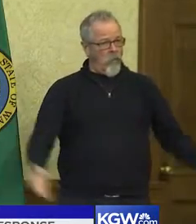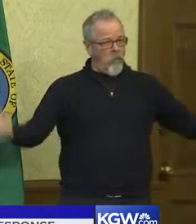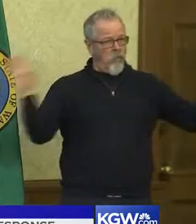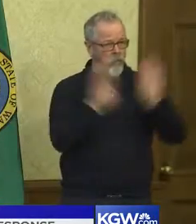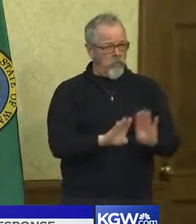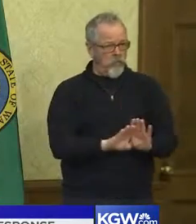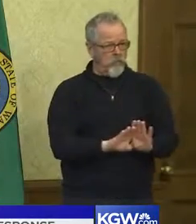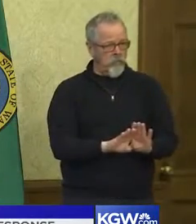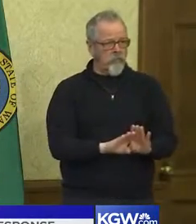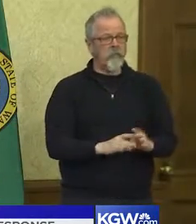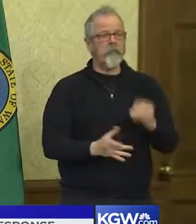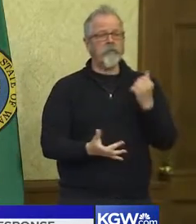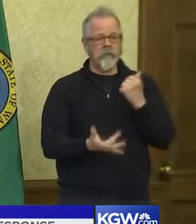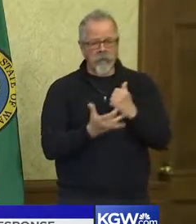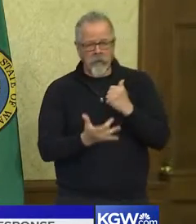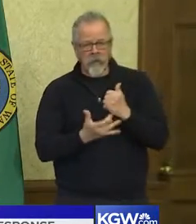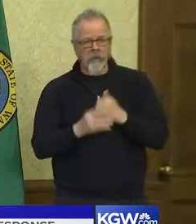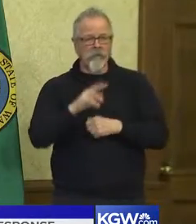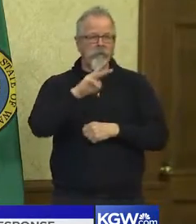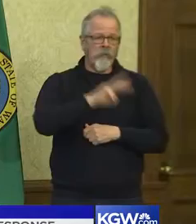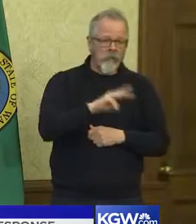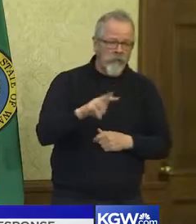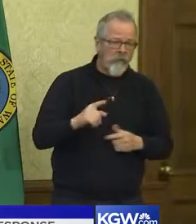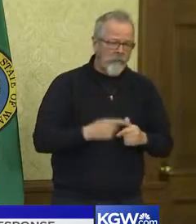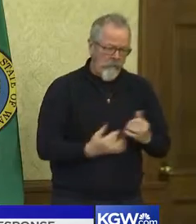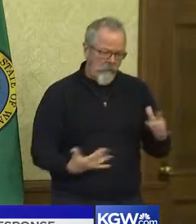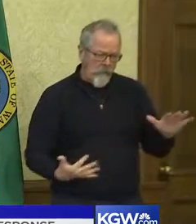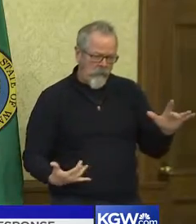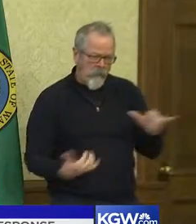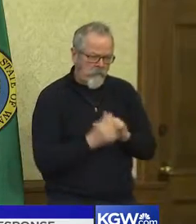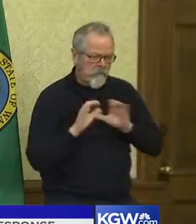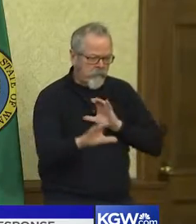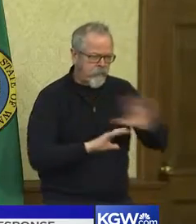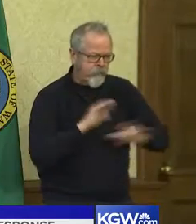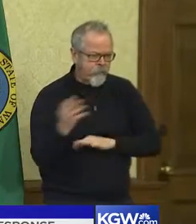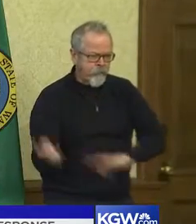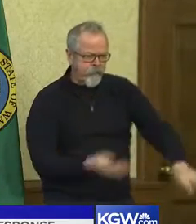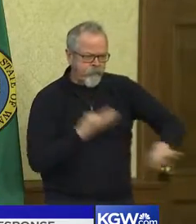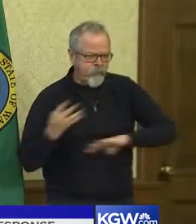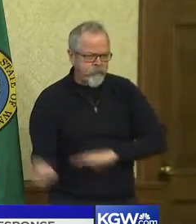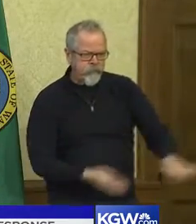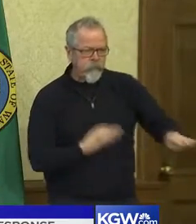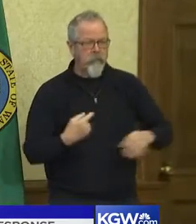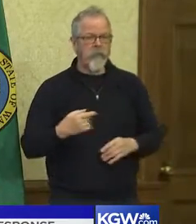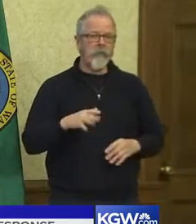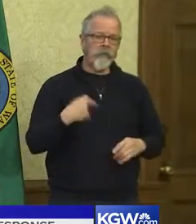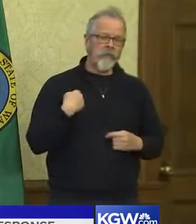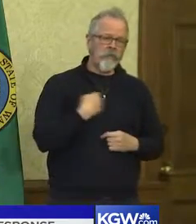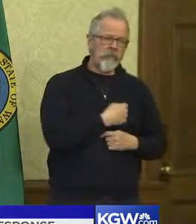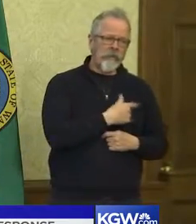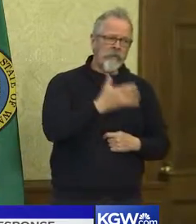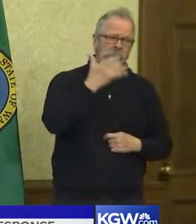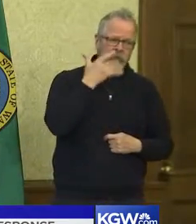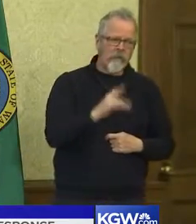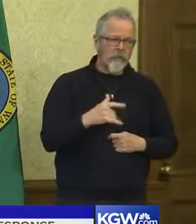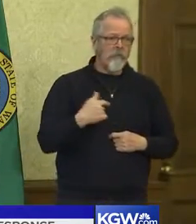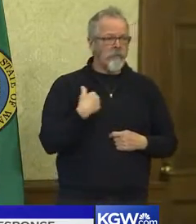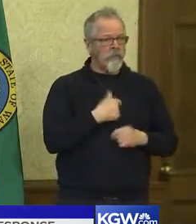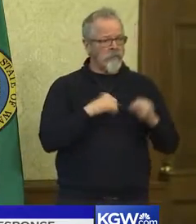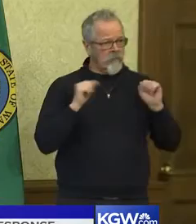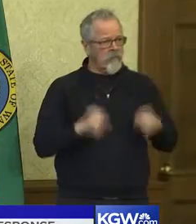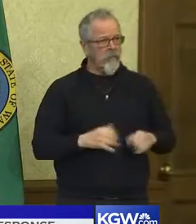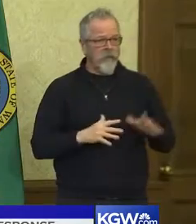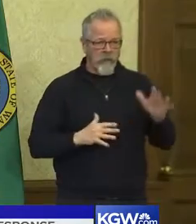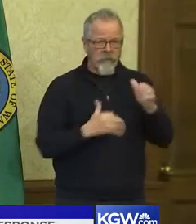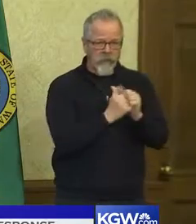with this right now. But I want to make sure that people understand we made some trade-offs. It is going to be a very bare-bones website experience, and it's going